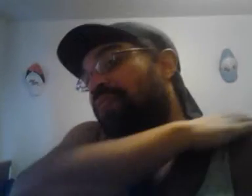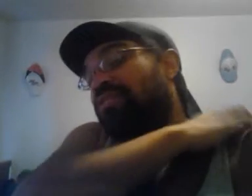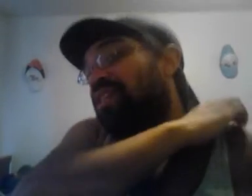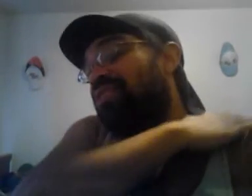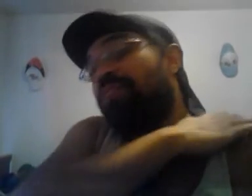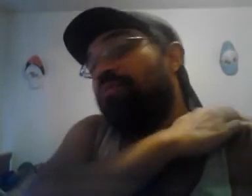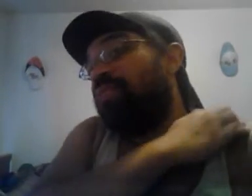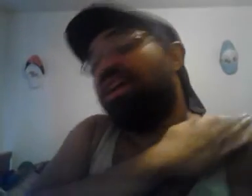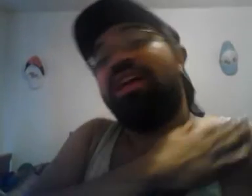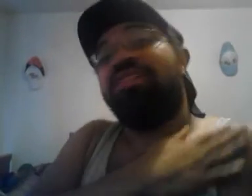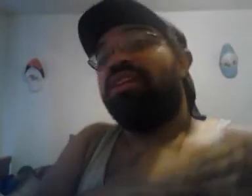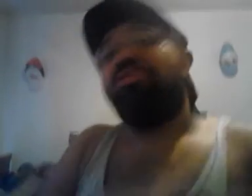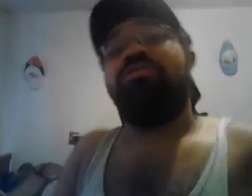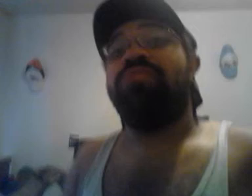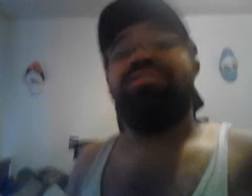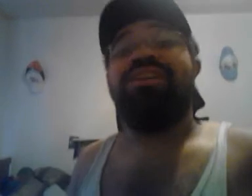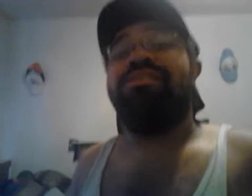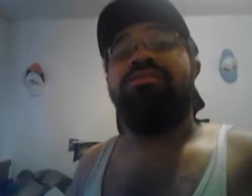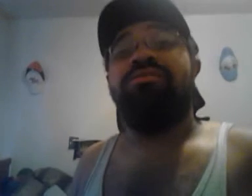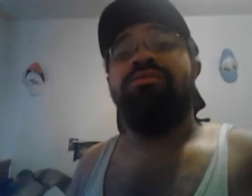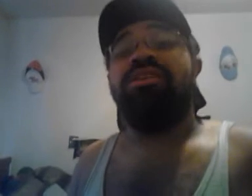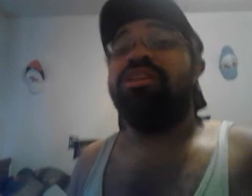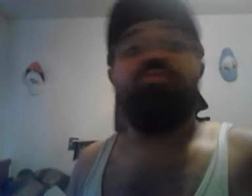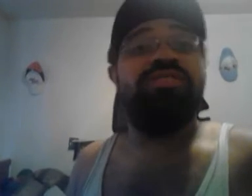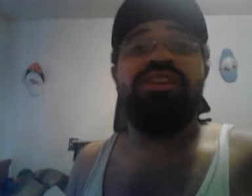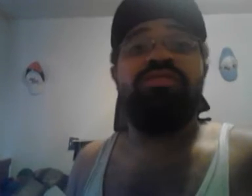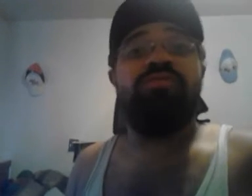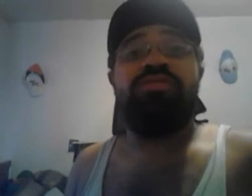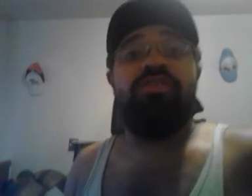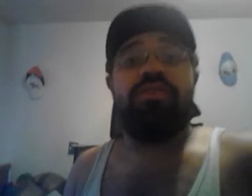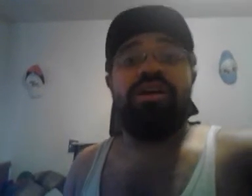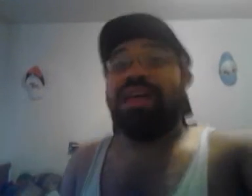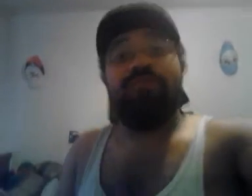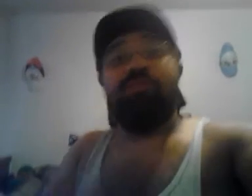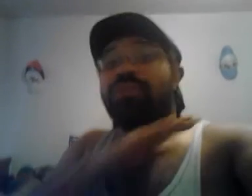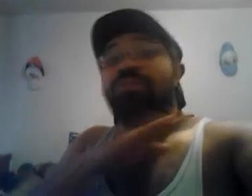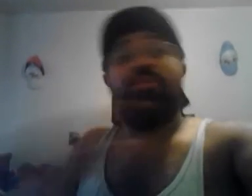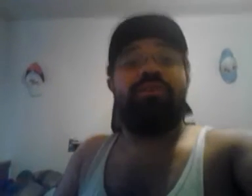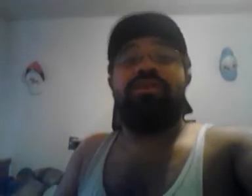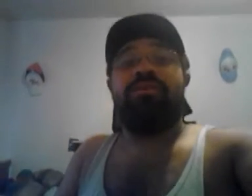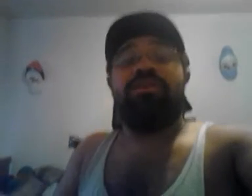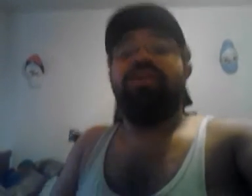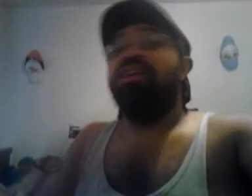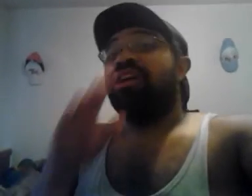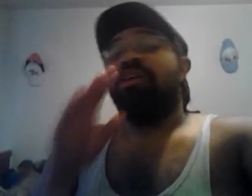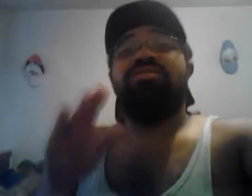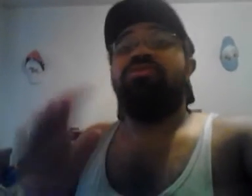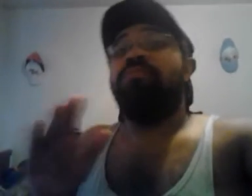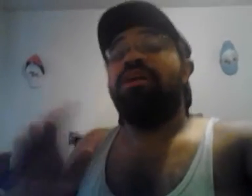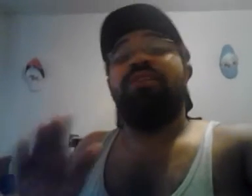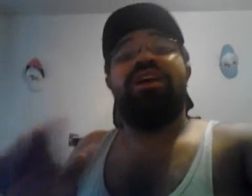you something, man, it's ridiculous. It's ridiculous what's going on, and I don't want to be a part of it. Ever since Obama got in